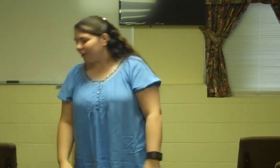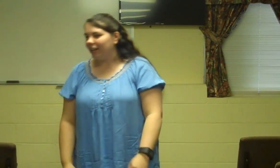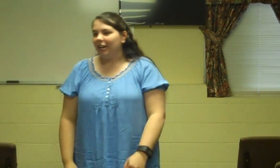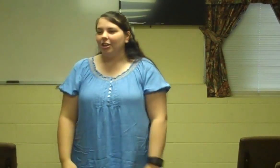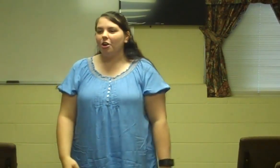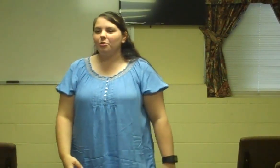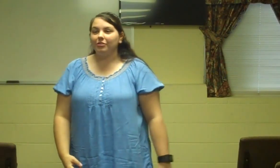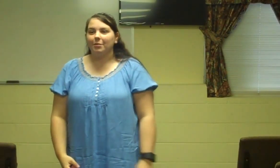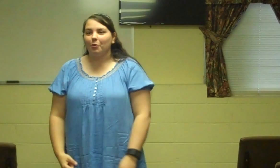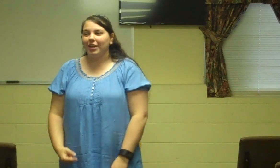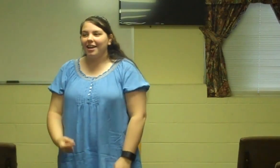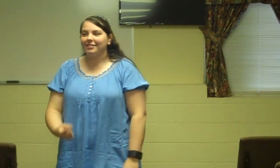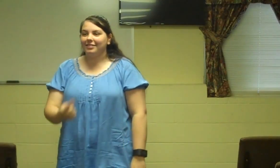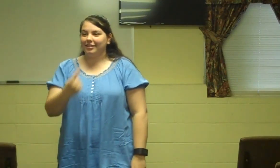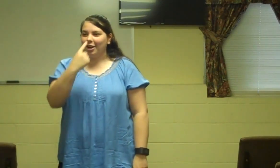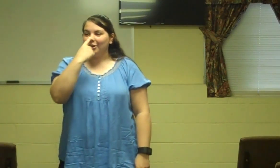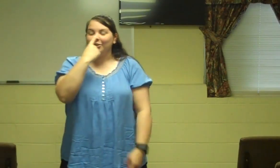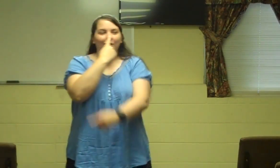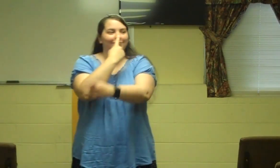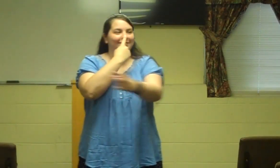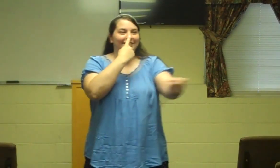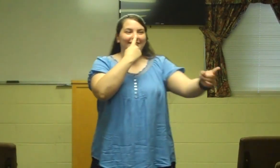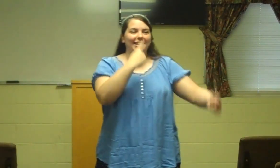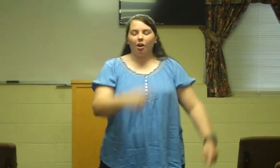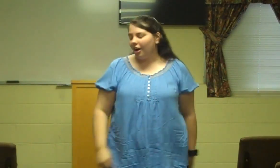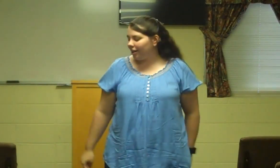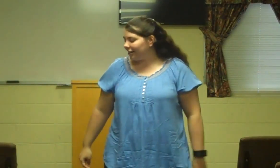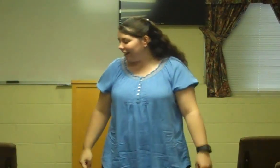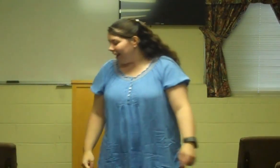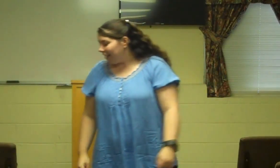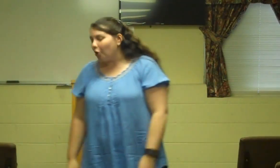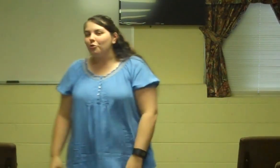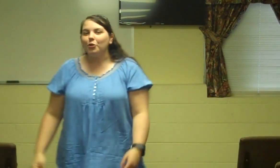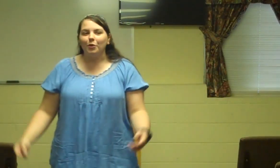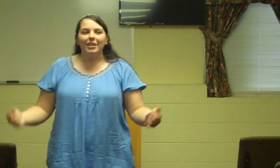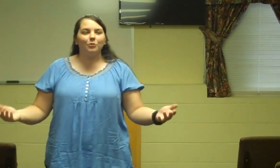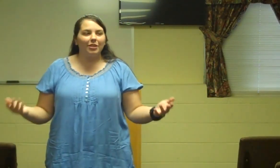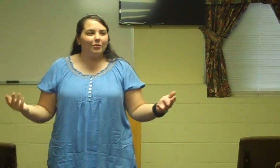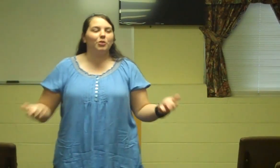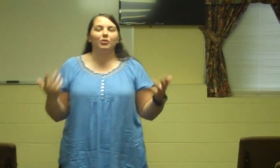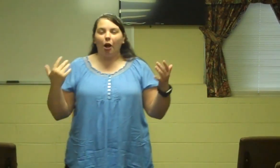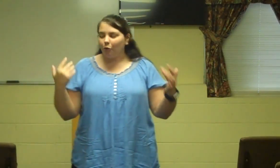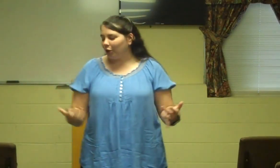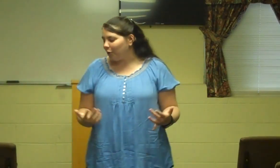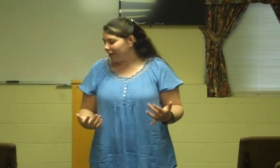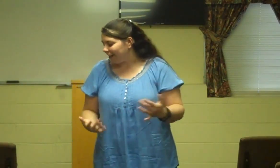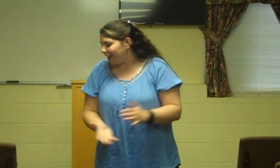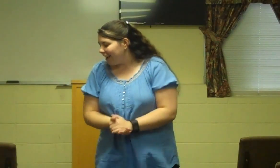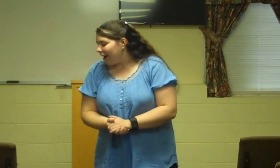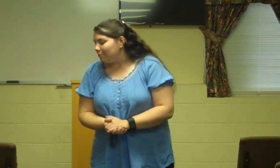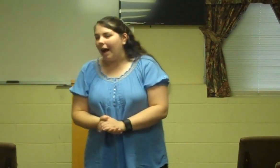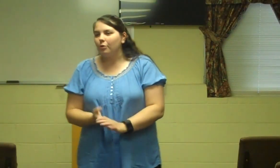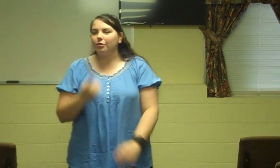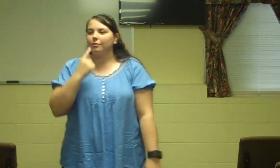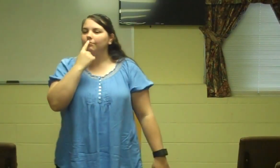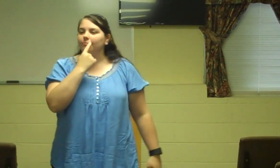one. Nose, anybody want to guess? See, y'all got it. Told you this one, it was go really quickly. Mouth,